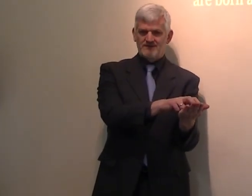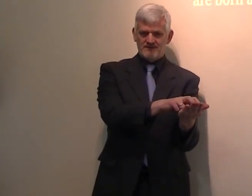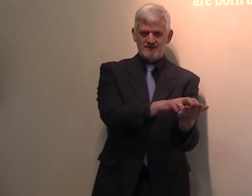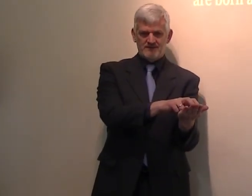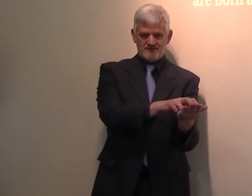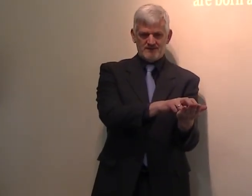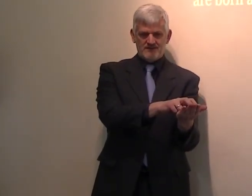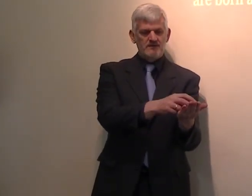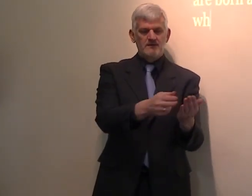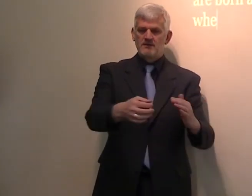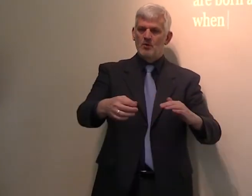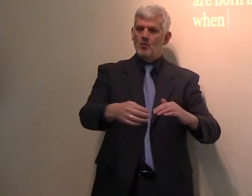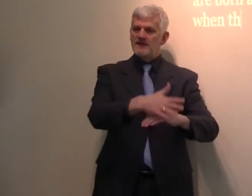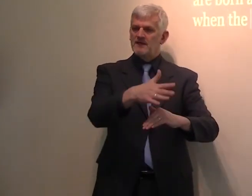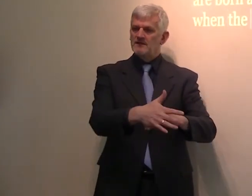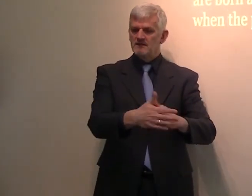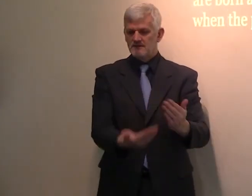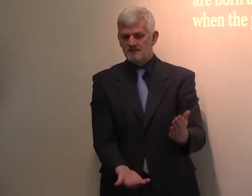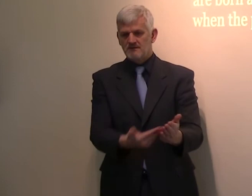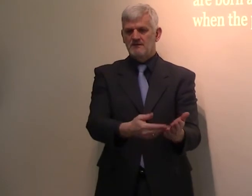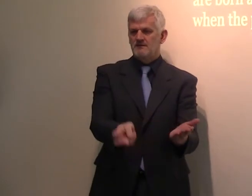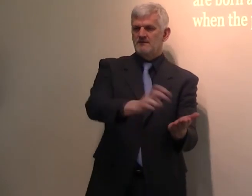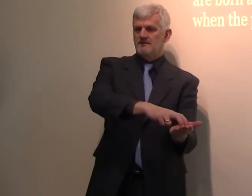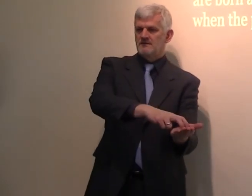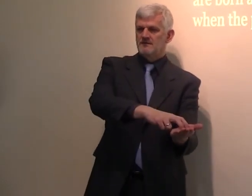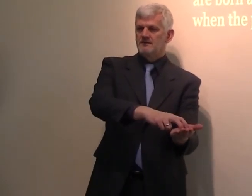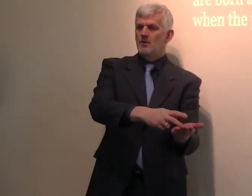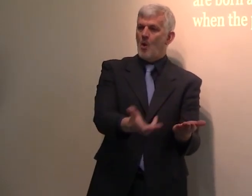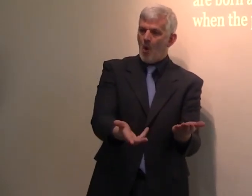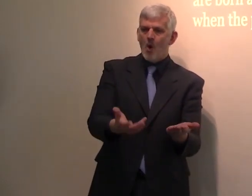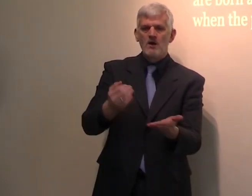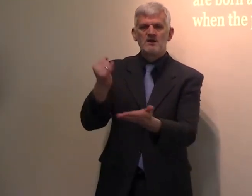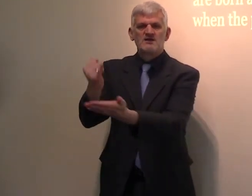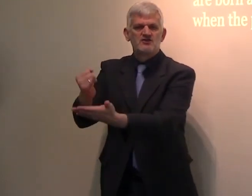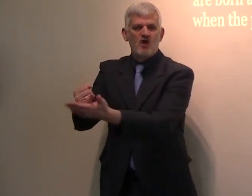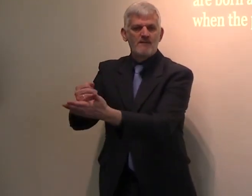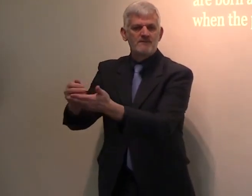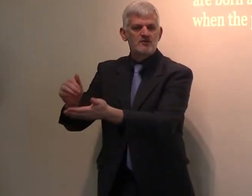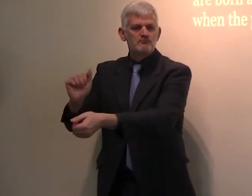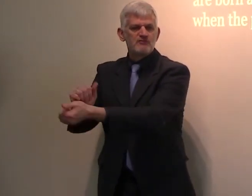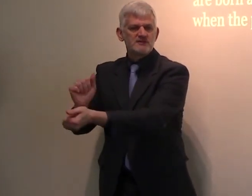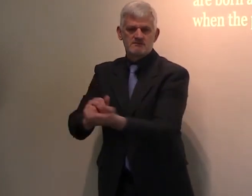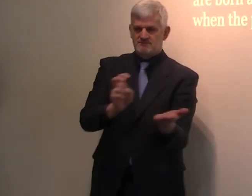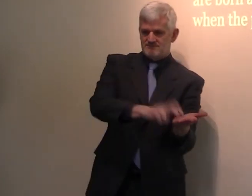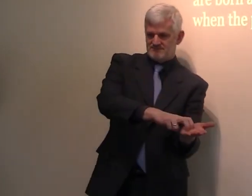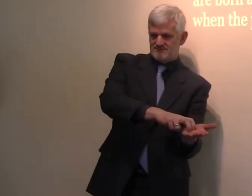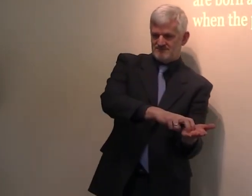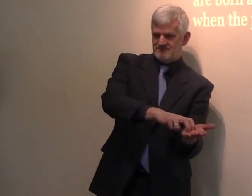died or when the person commits a crime. But here the Lord is saying, I will never